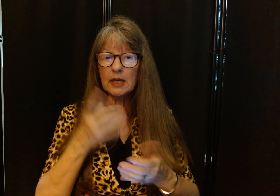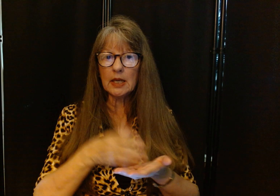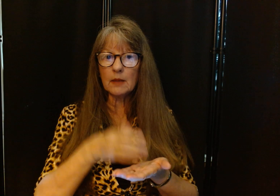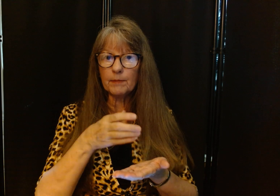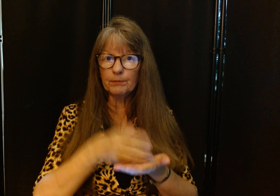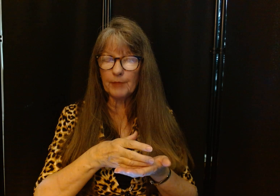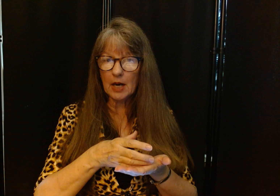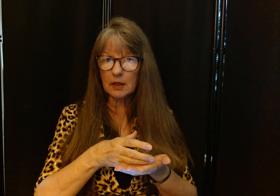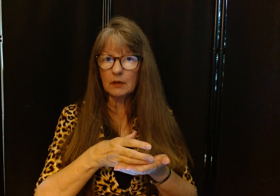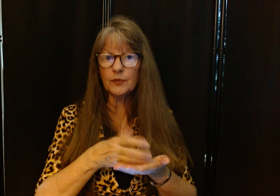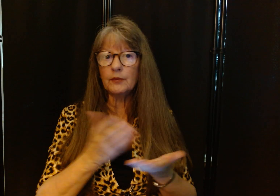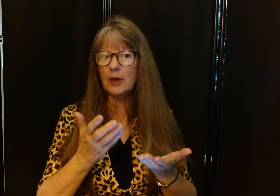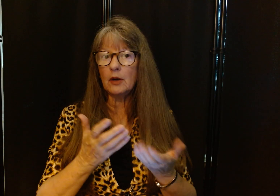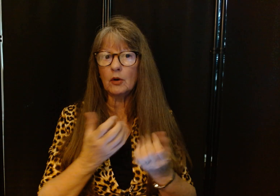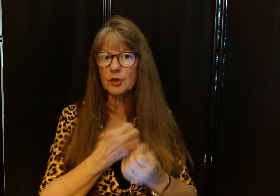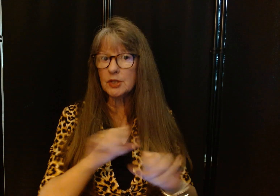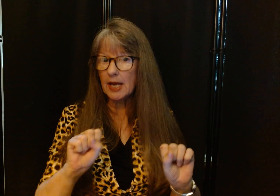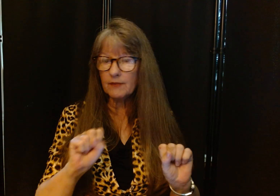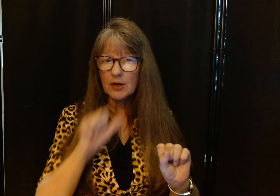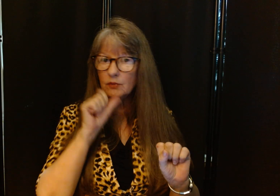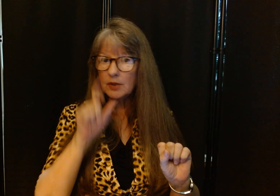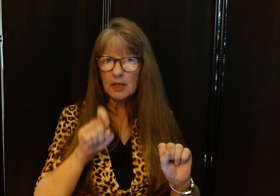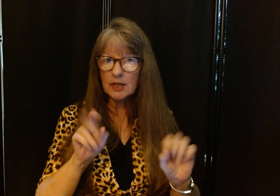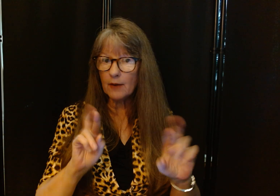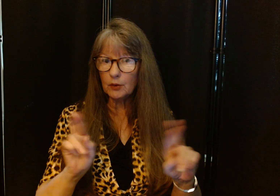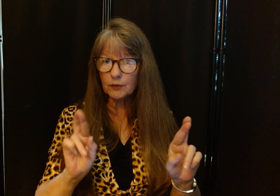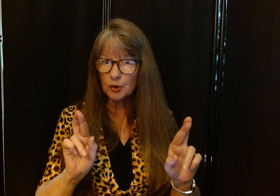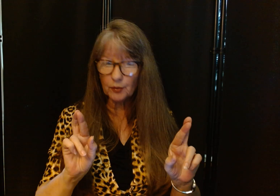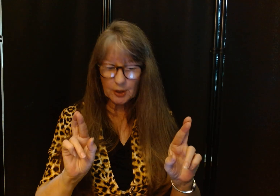in a bottle, then they are safe. They don't need to have refrigeration.